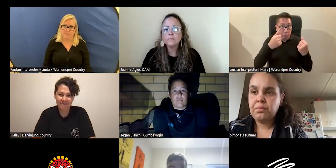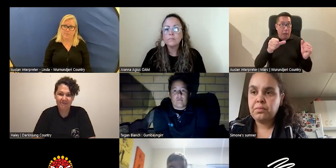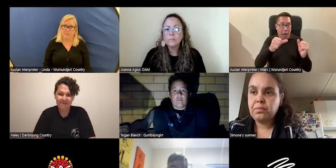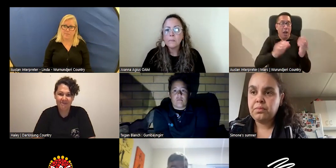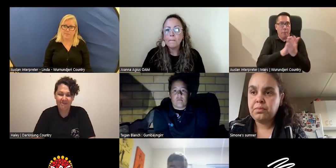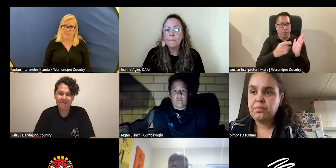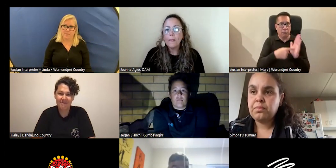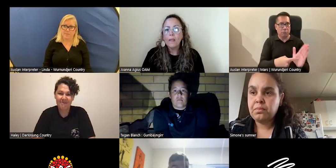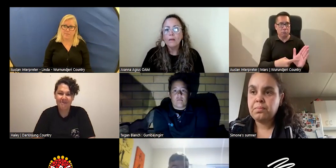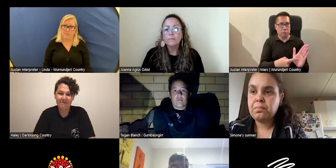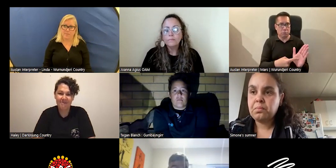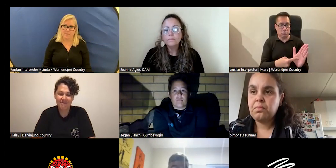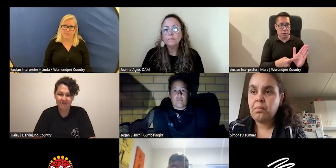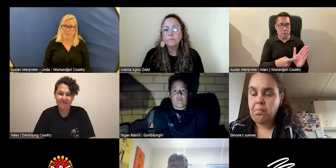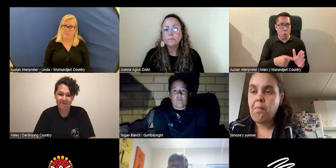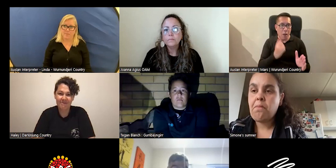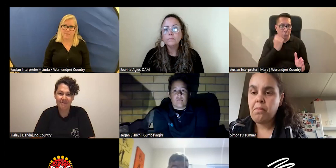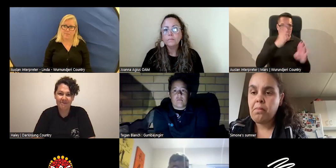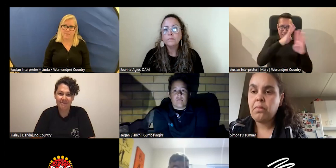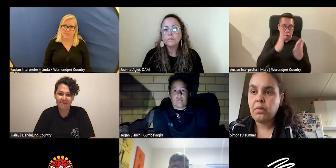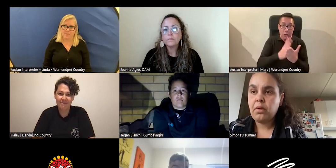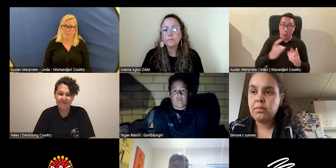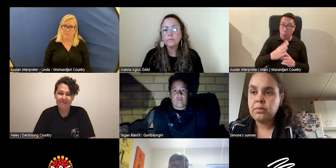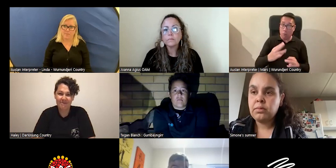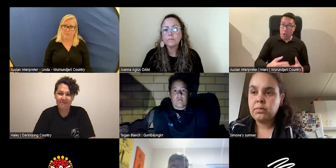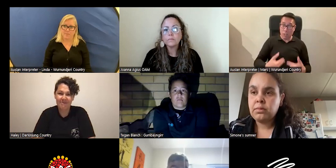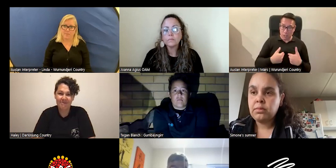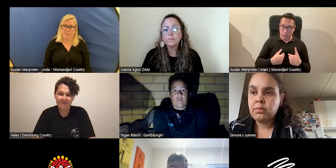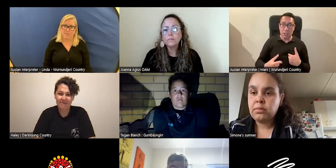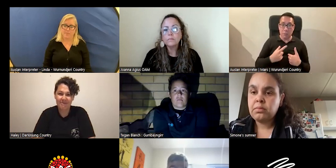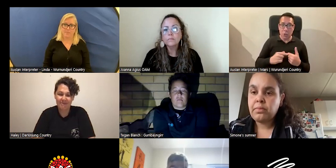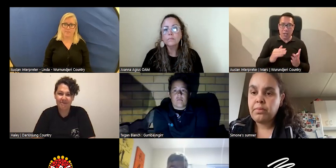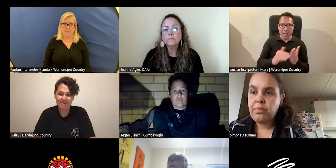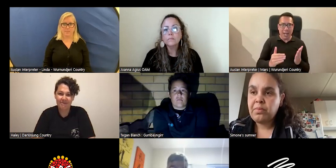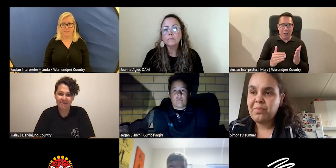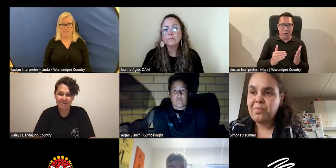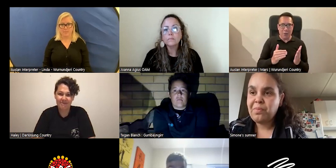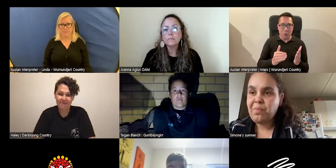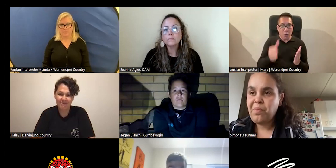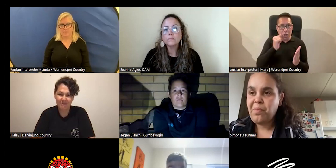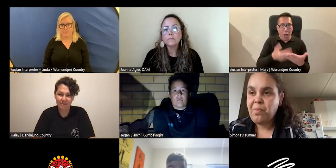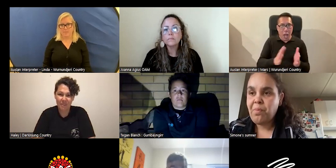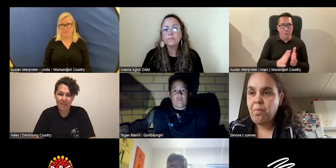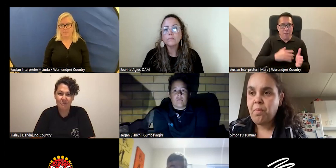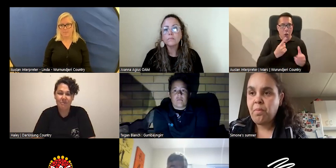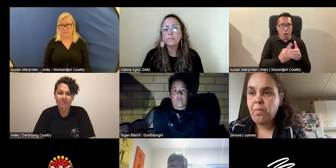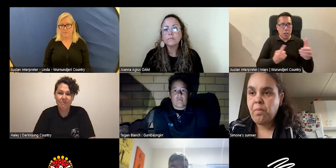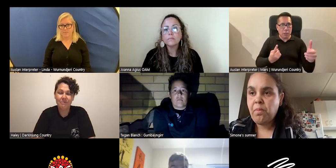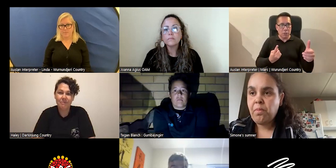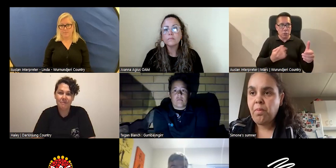First Nations mob, Aboriginal and Torres Strait Islander mob, why it's so important for us, because we know what it's like. We know what it's like to feel isolated and not